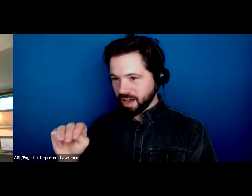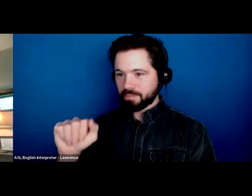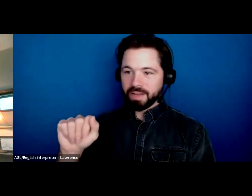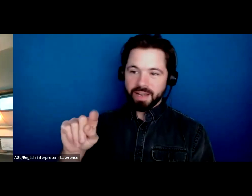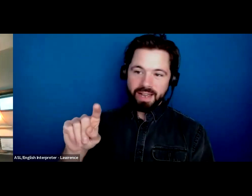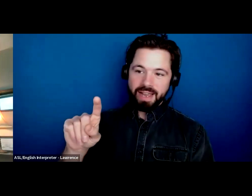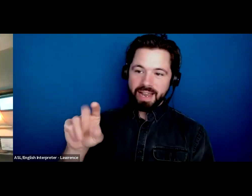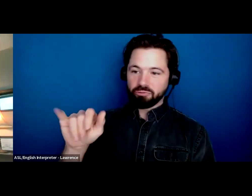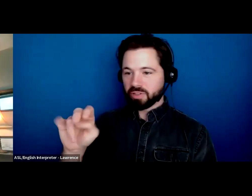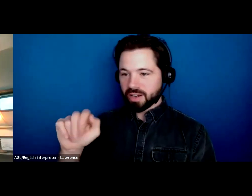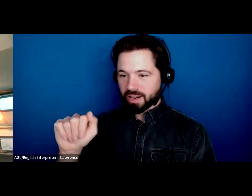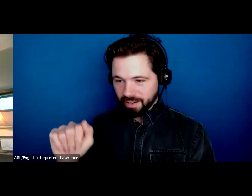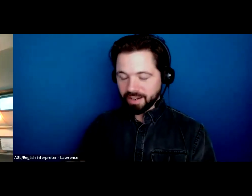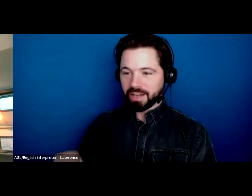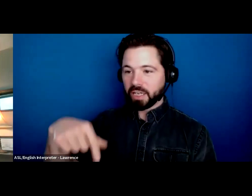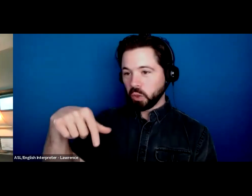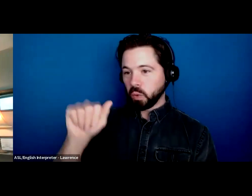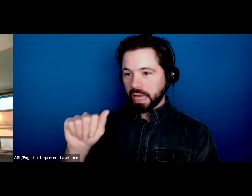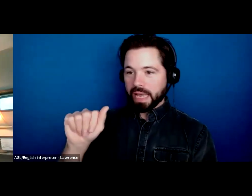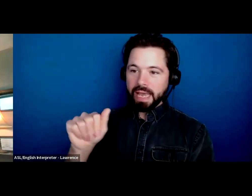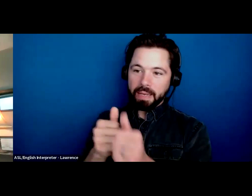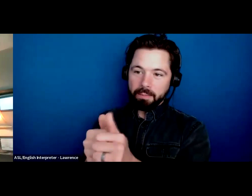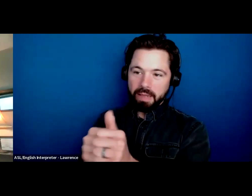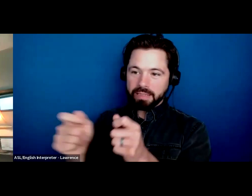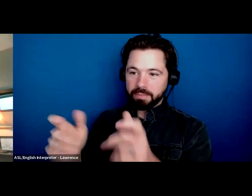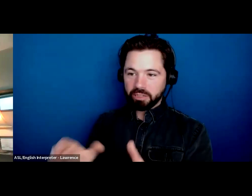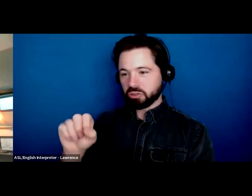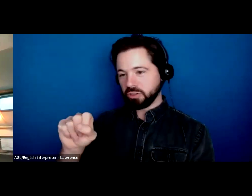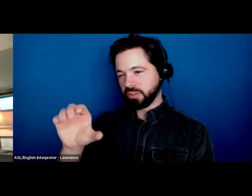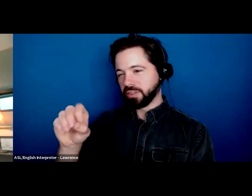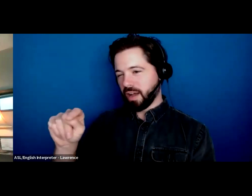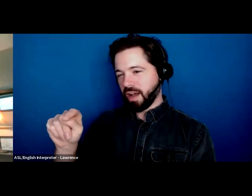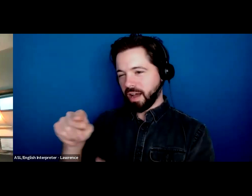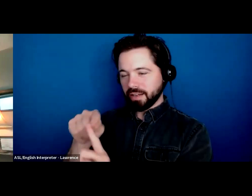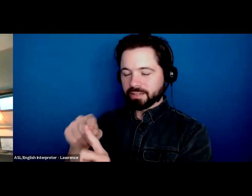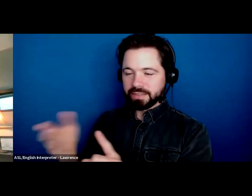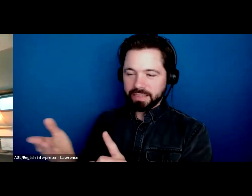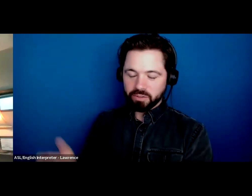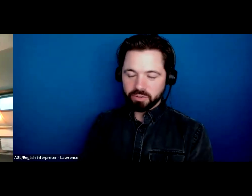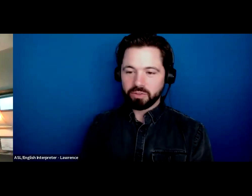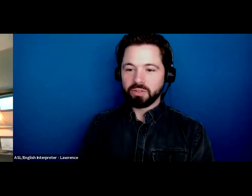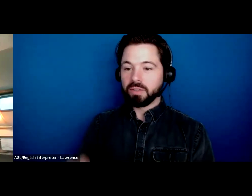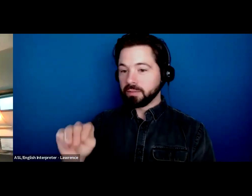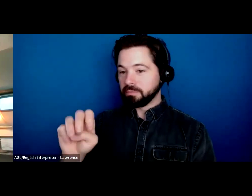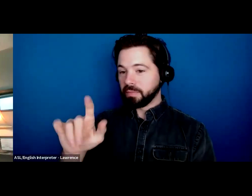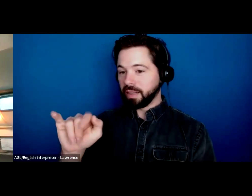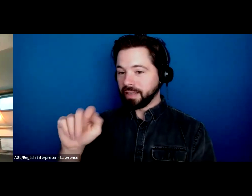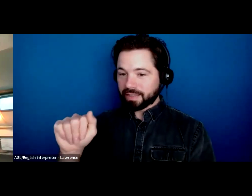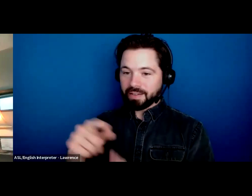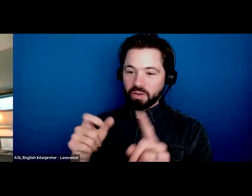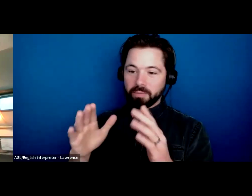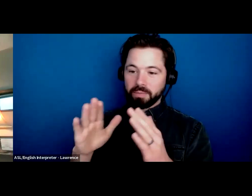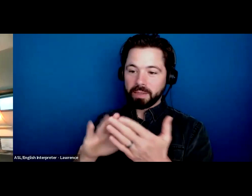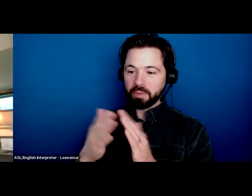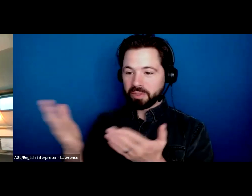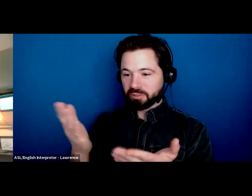and we have our QA and Compliance Manager, Scott, here as well. And we've got Melinda from Community Services. Good